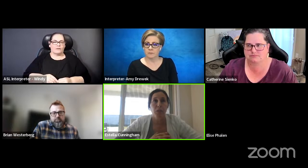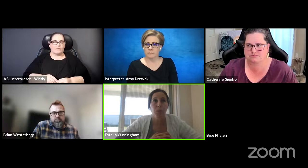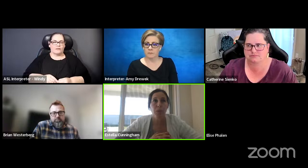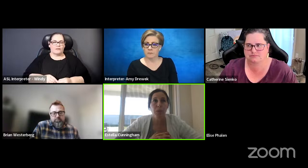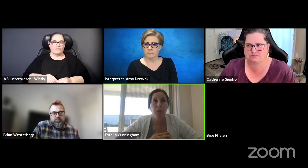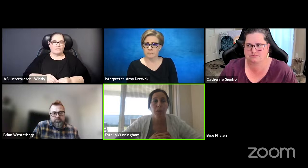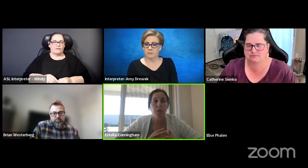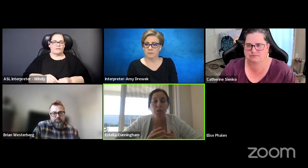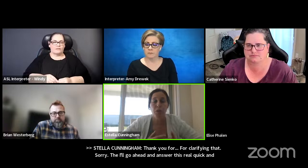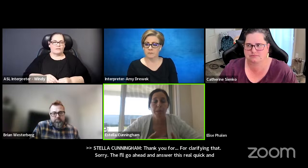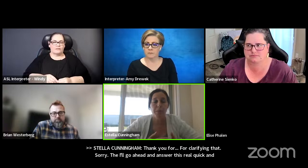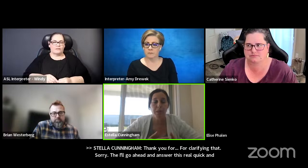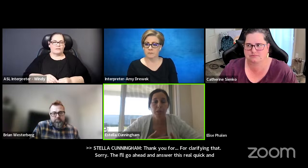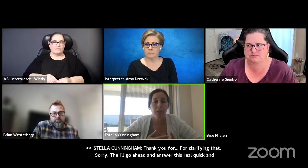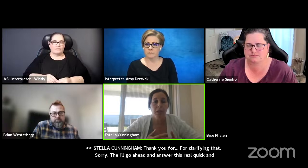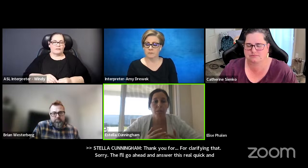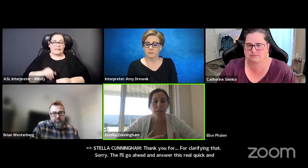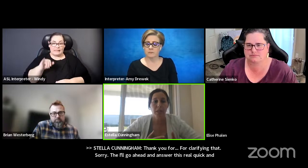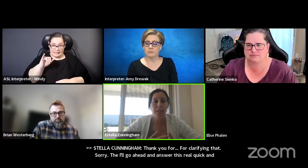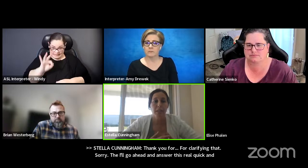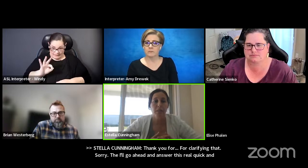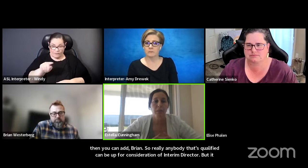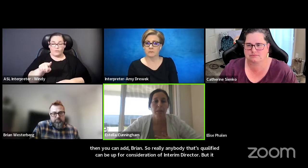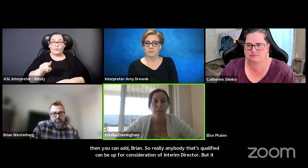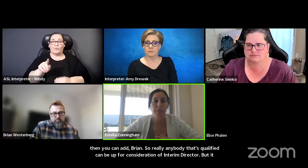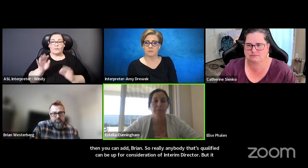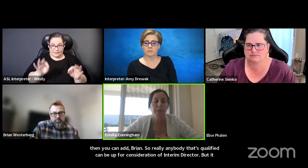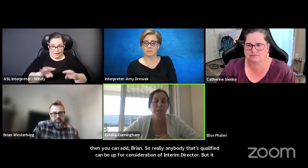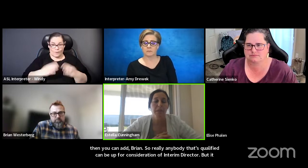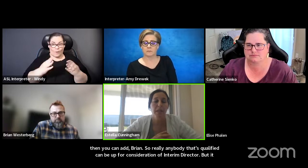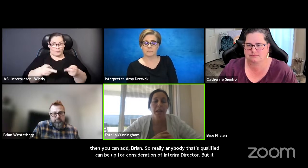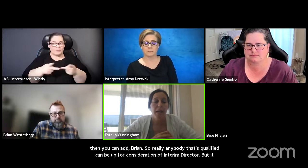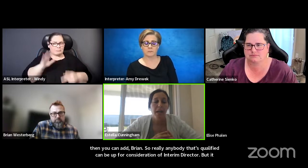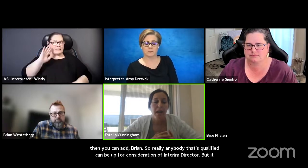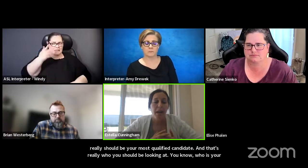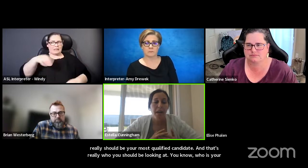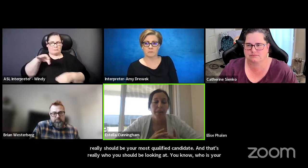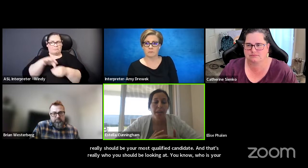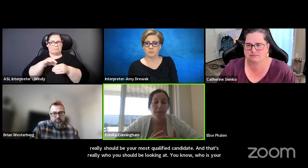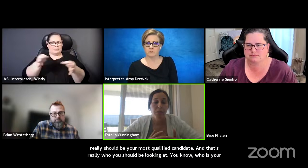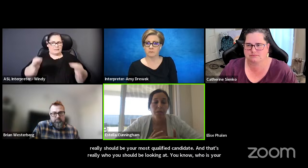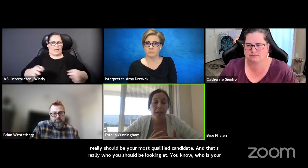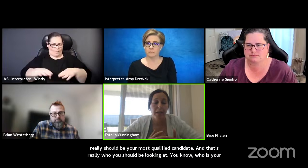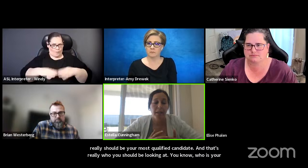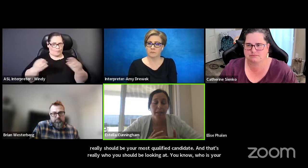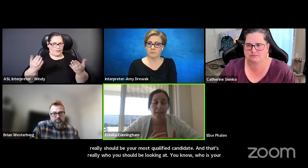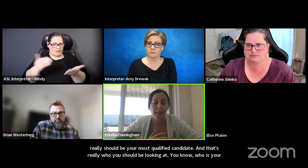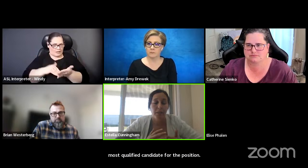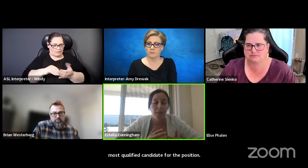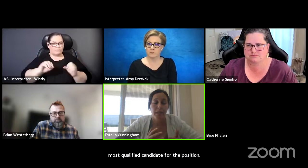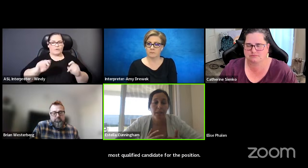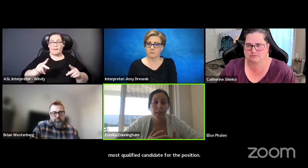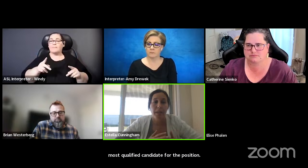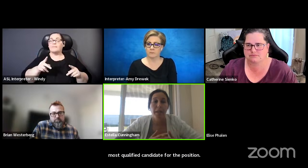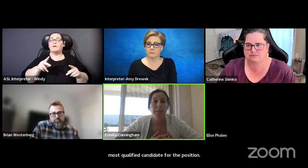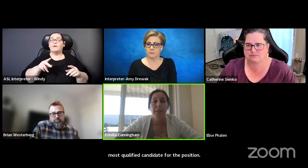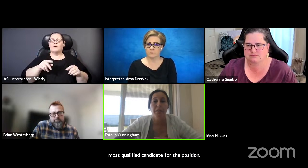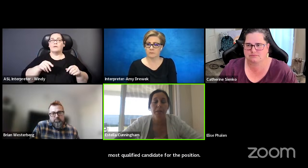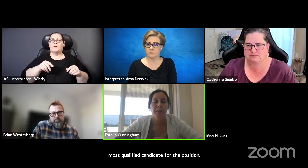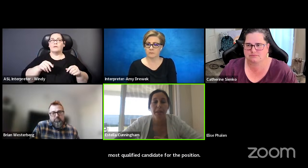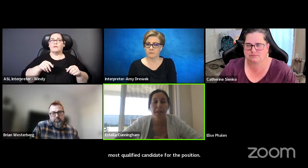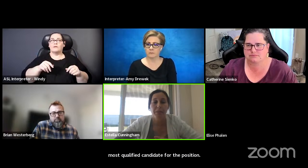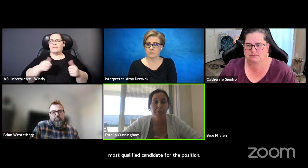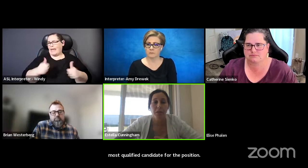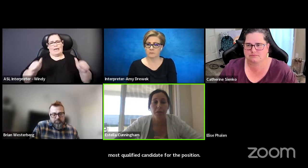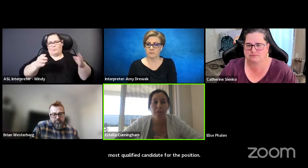if you are to open the position again, which it sounds like that's what's been voted on, then you can, anybody